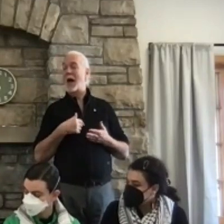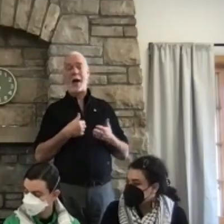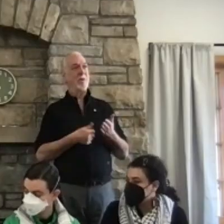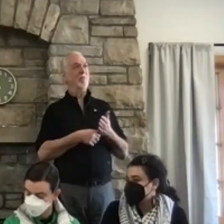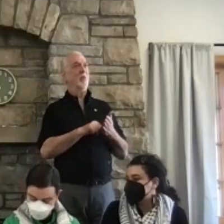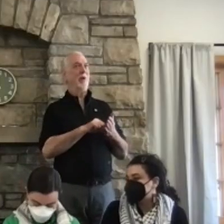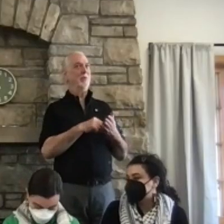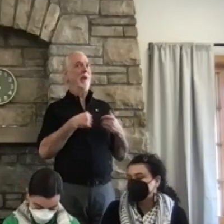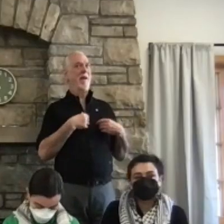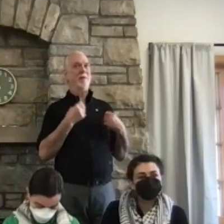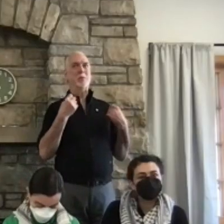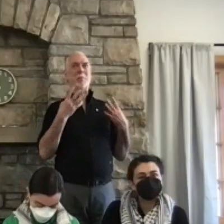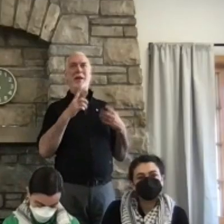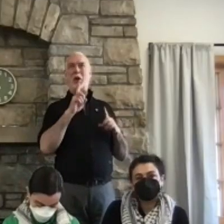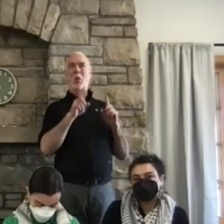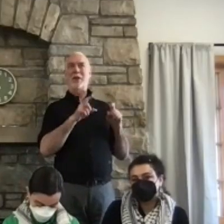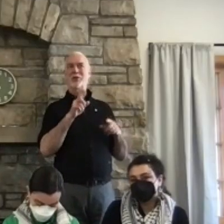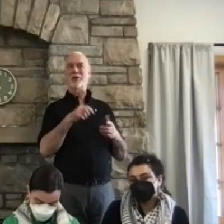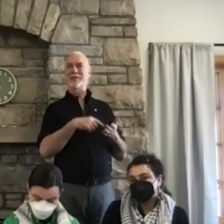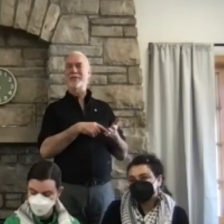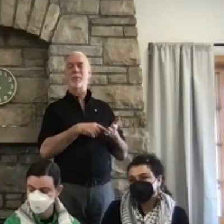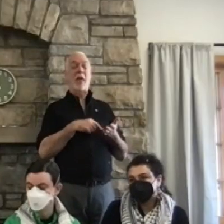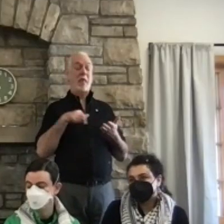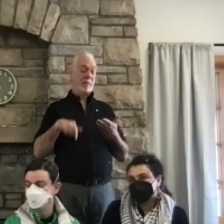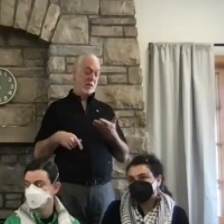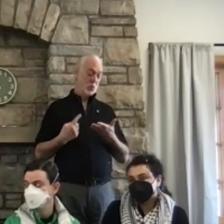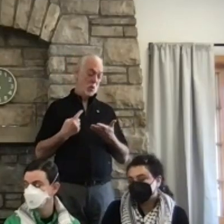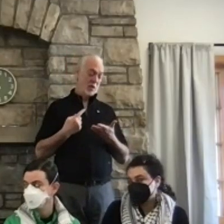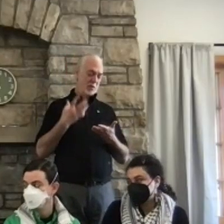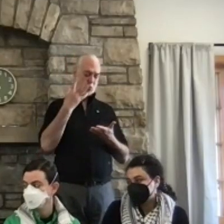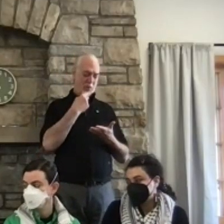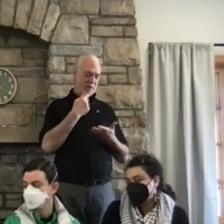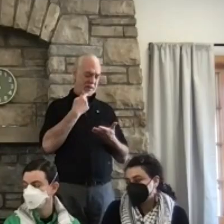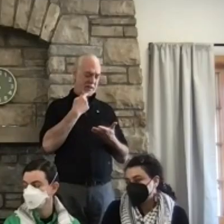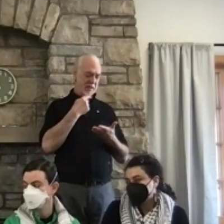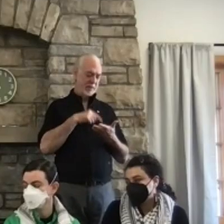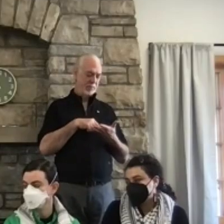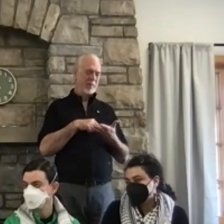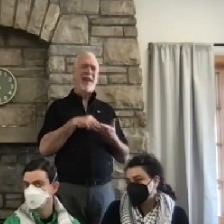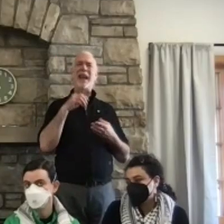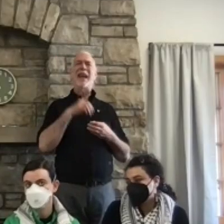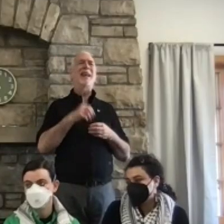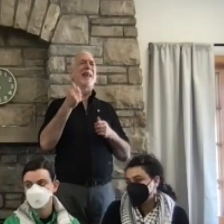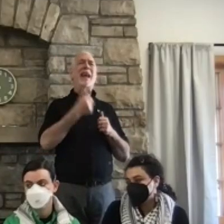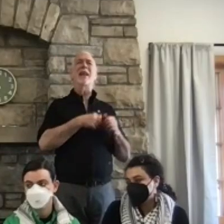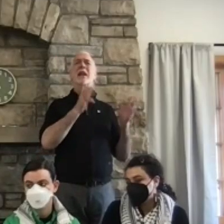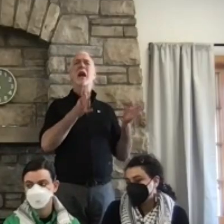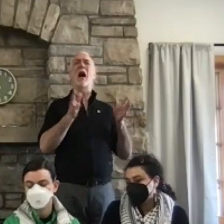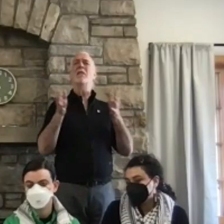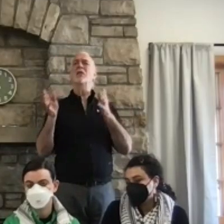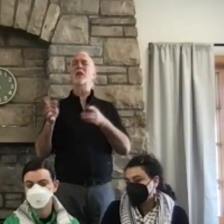have one for one more. So this one is beautiful. It says, in any conversations